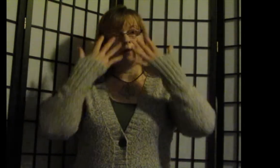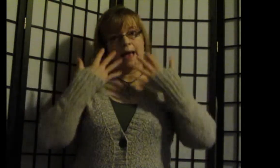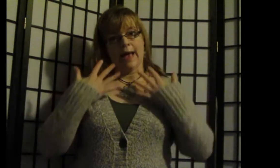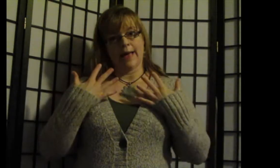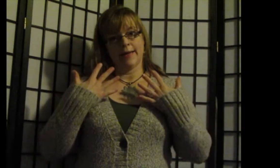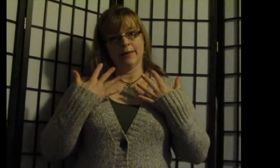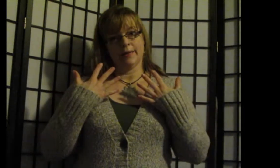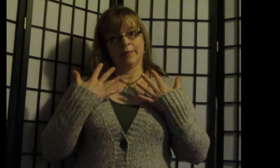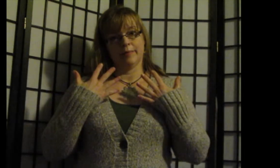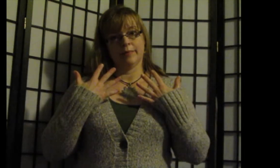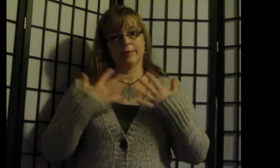Sad.